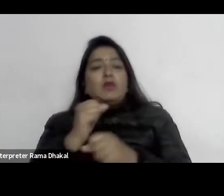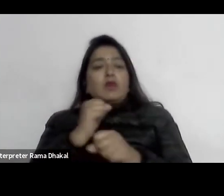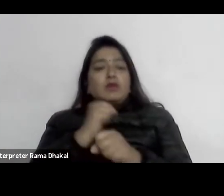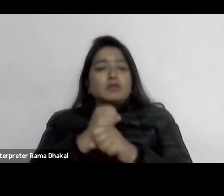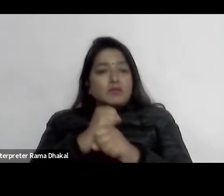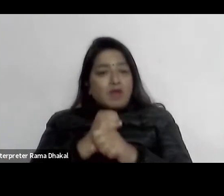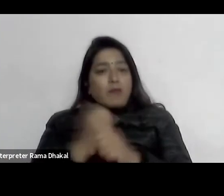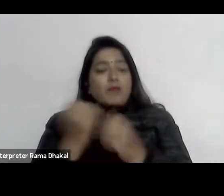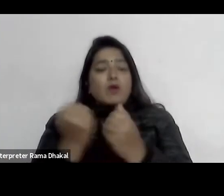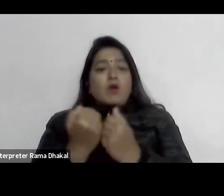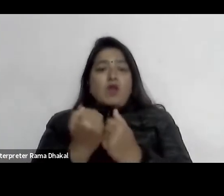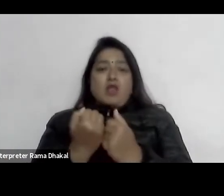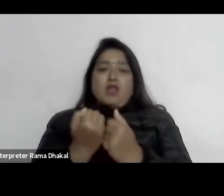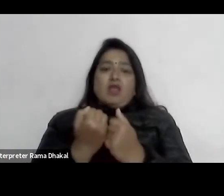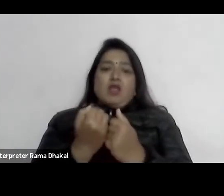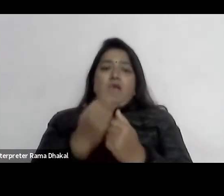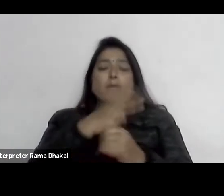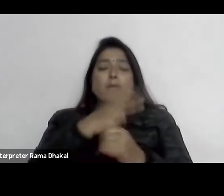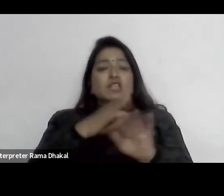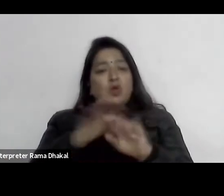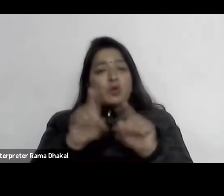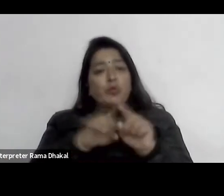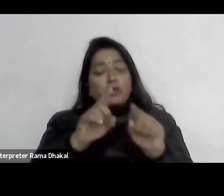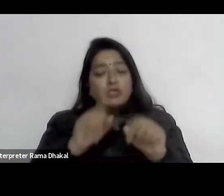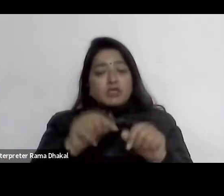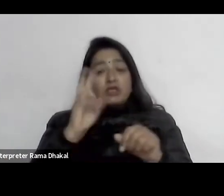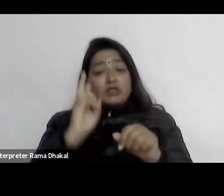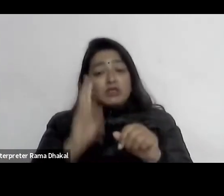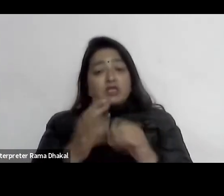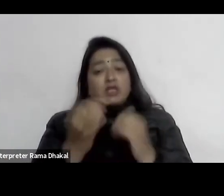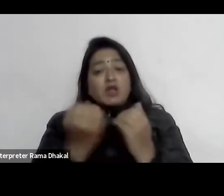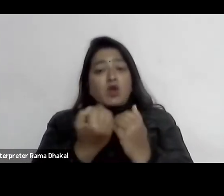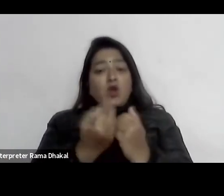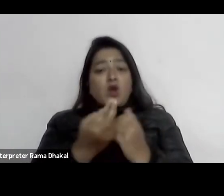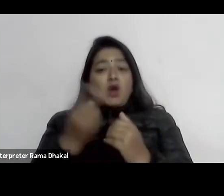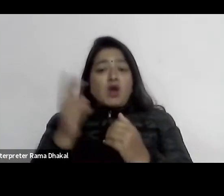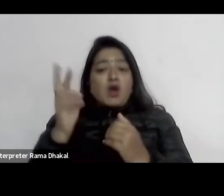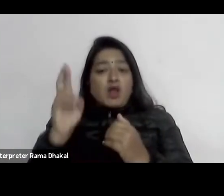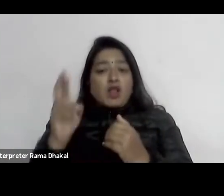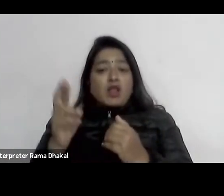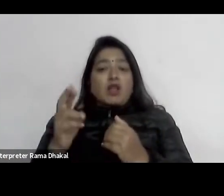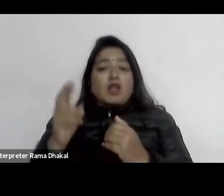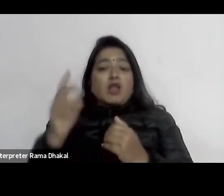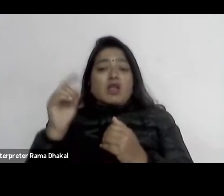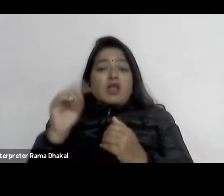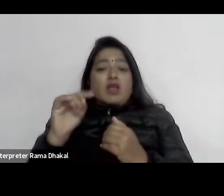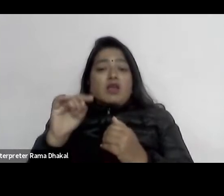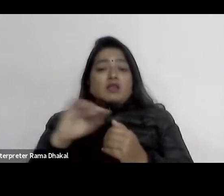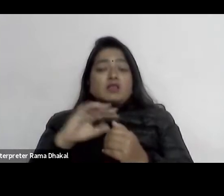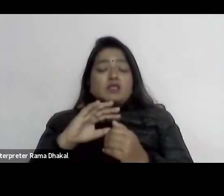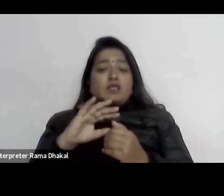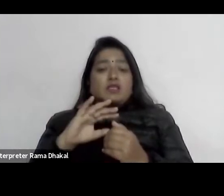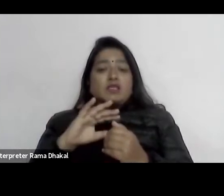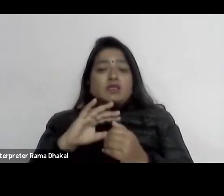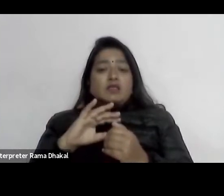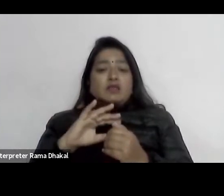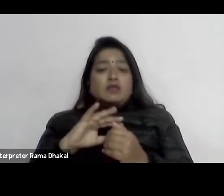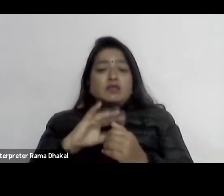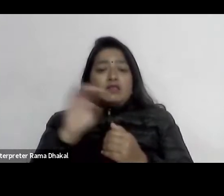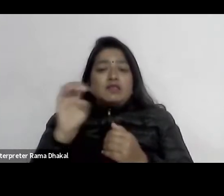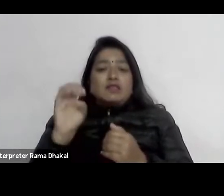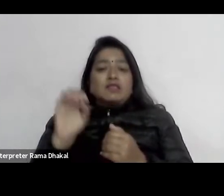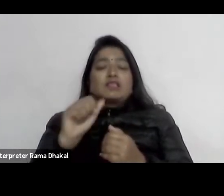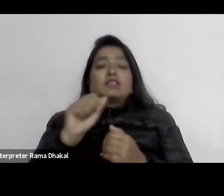was sexual slavery. But we also have the tradition of the courtesan, which is in every piece of literature in South